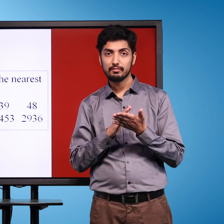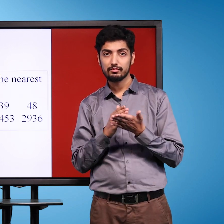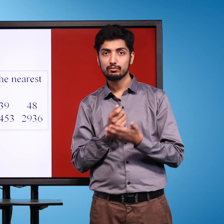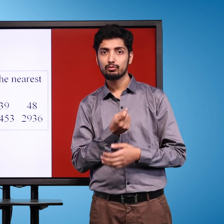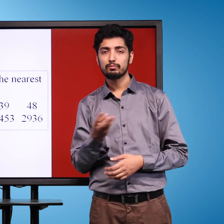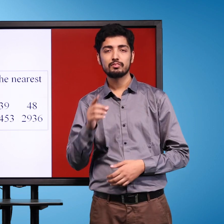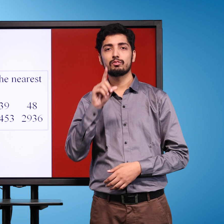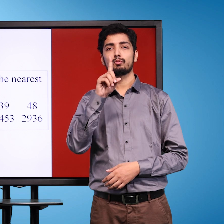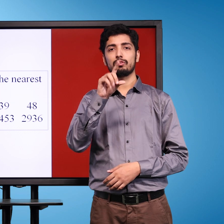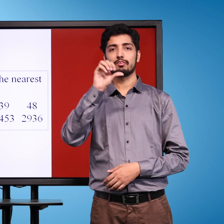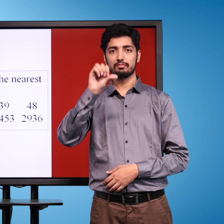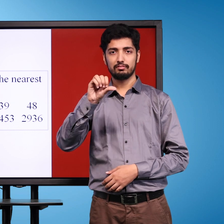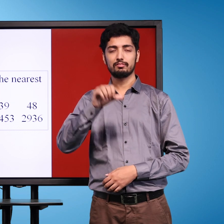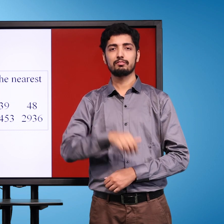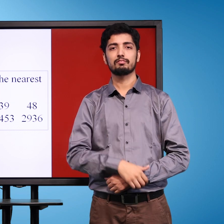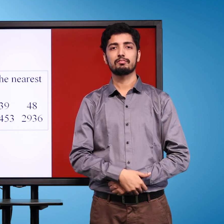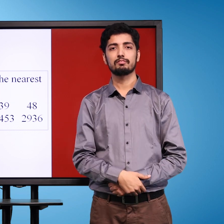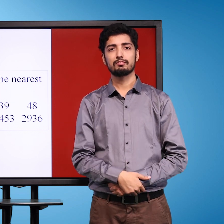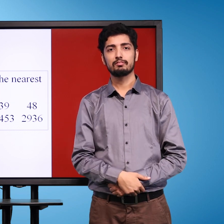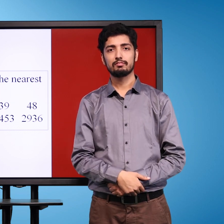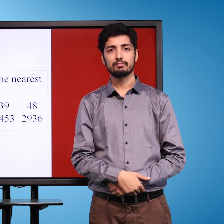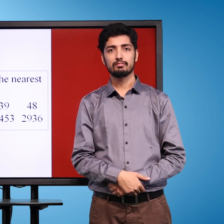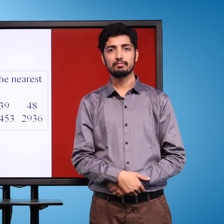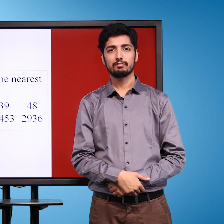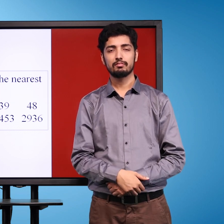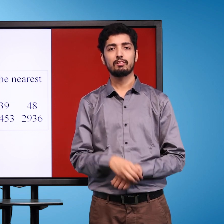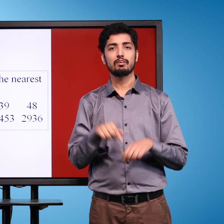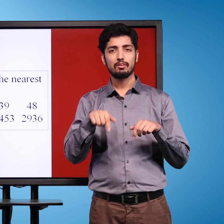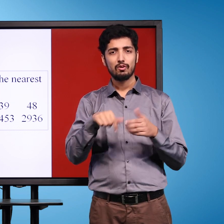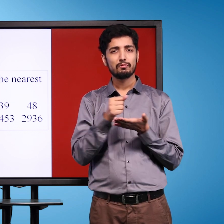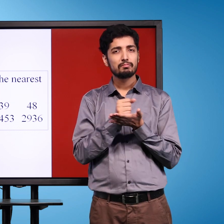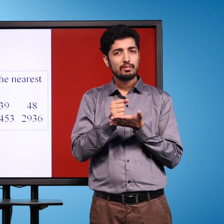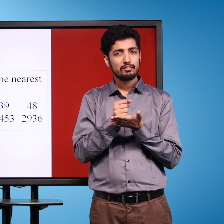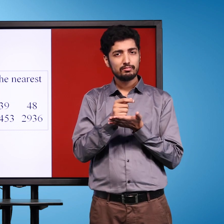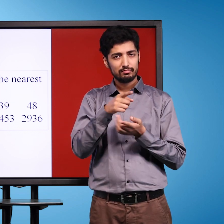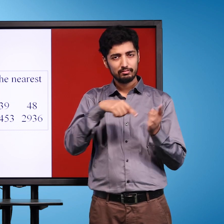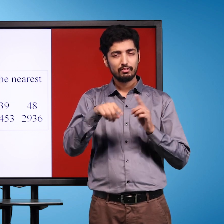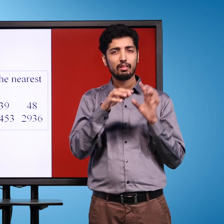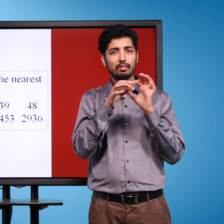Page 19. Try these.